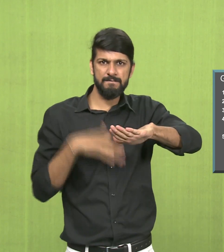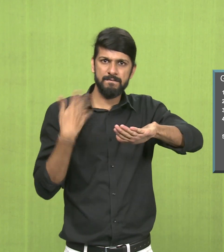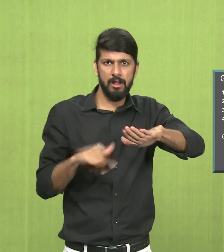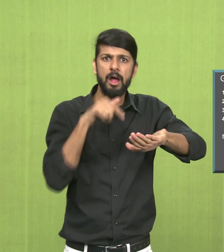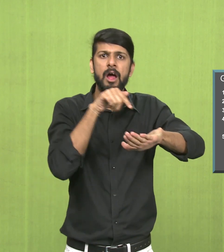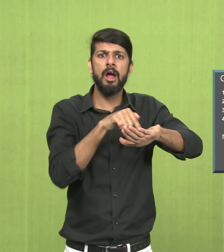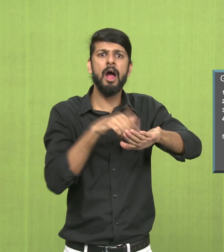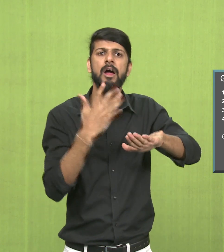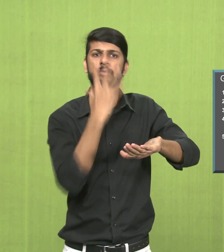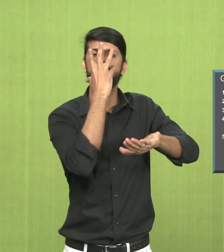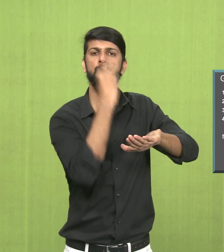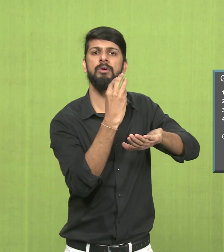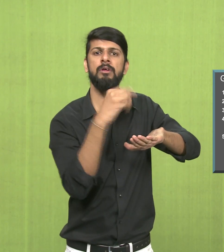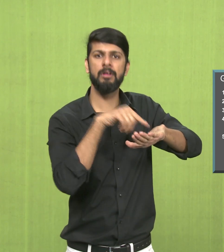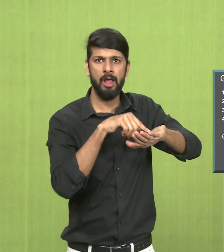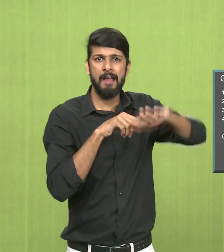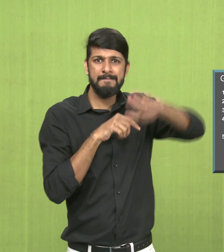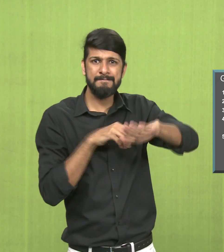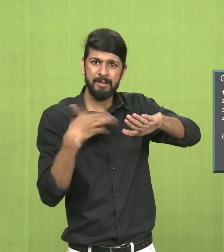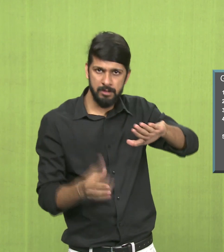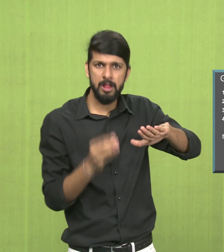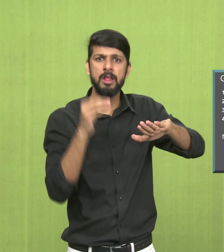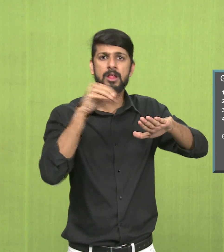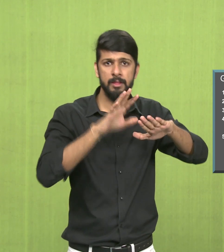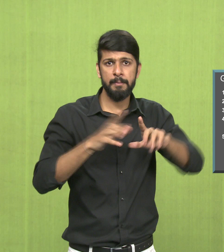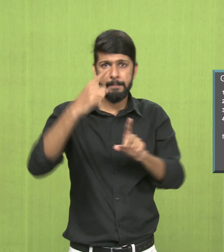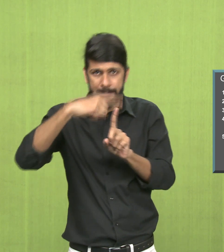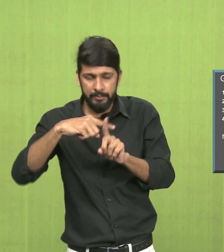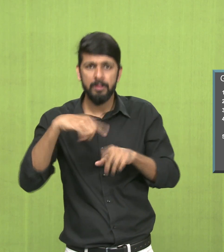are made using the sole and the palm.